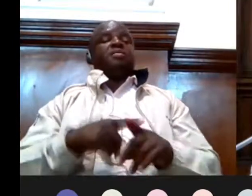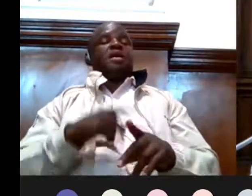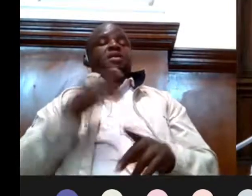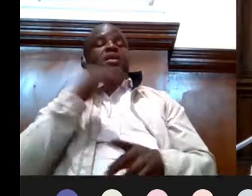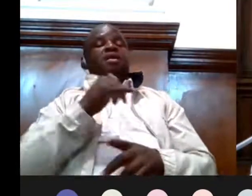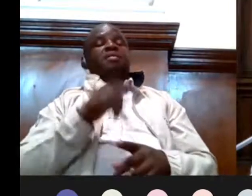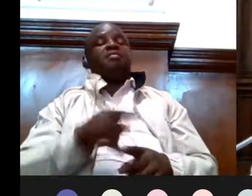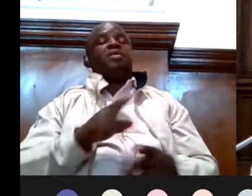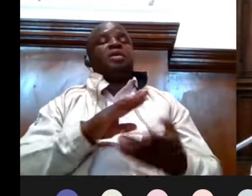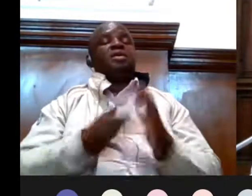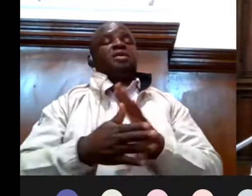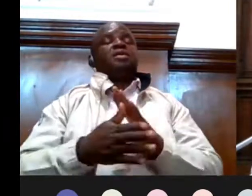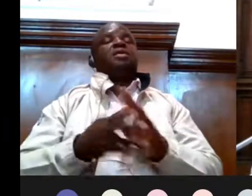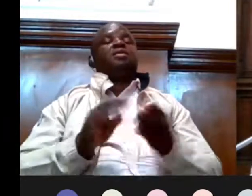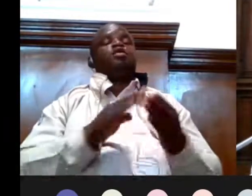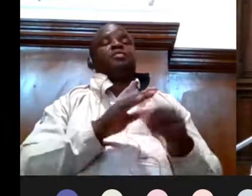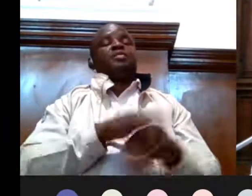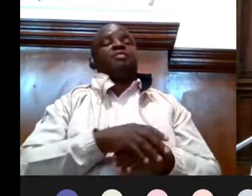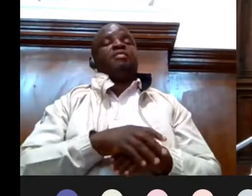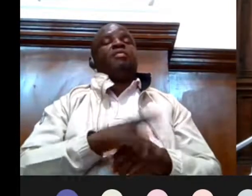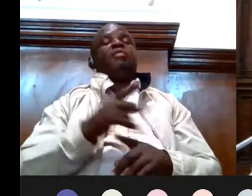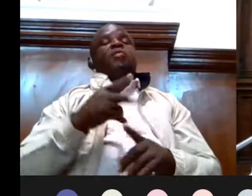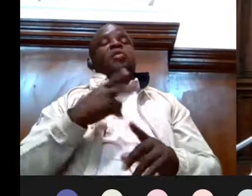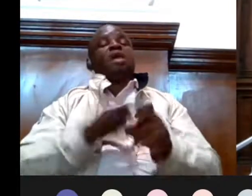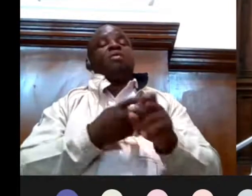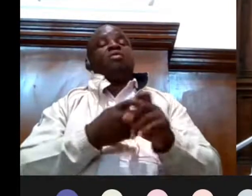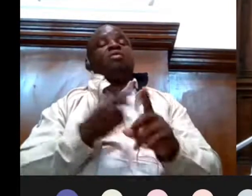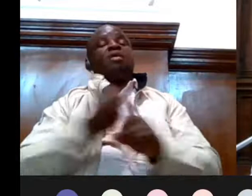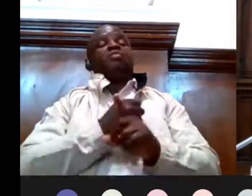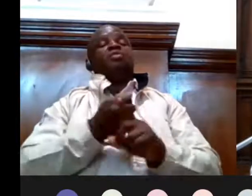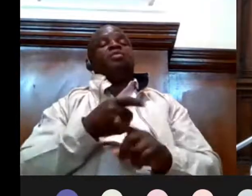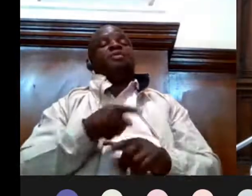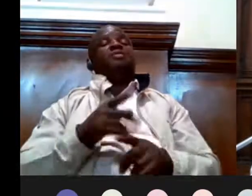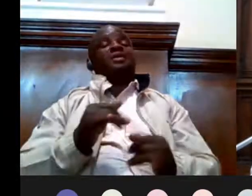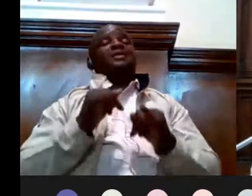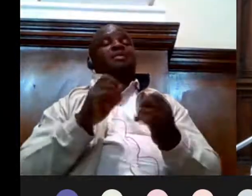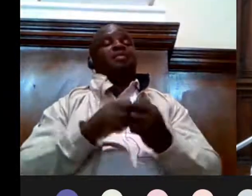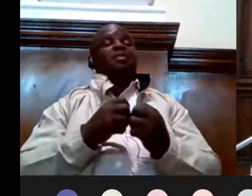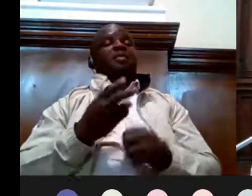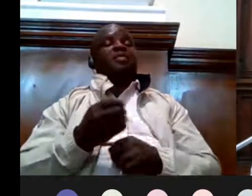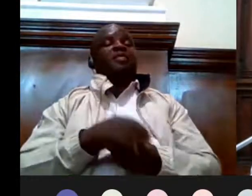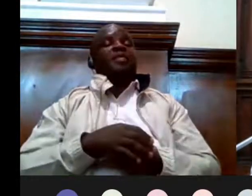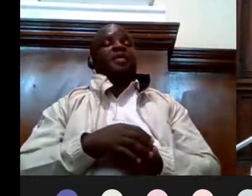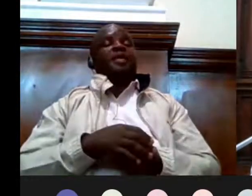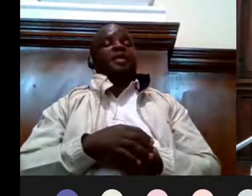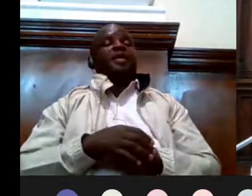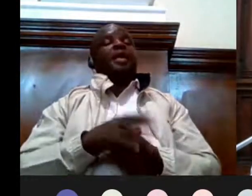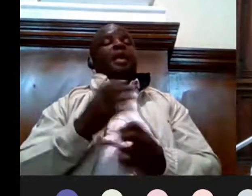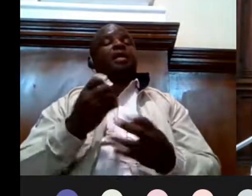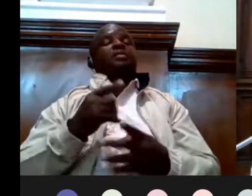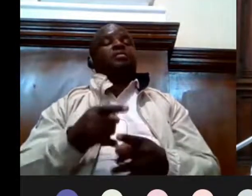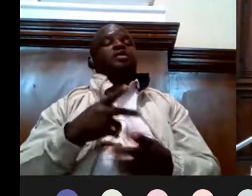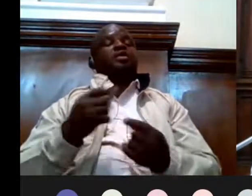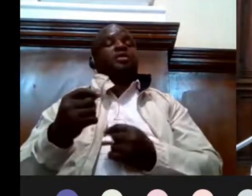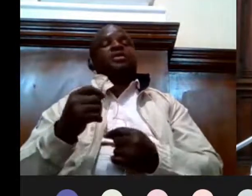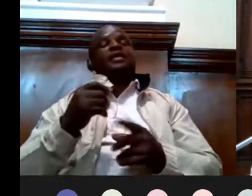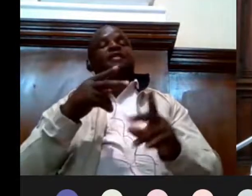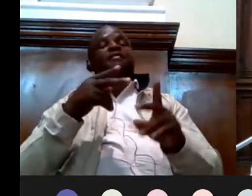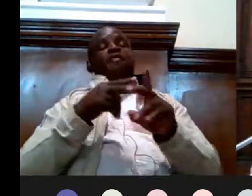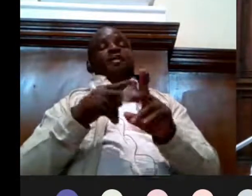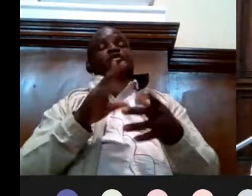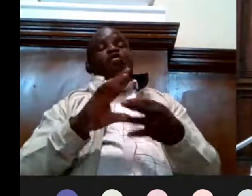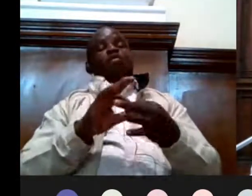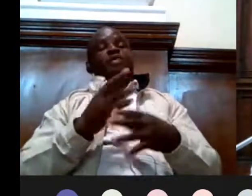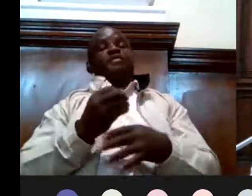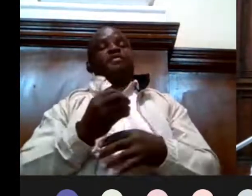our society. The abuse of alcohol in the province is also a serious problem and often leads to domestic